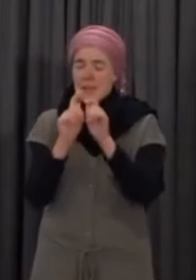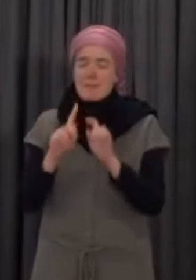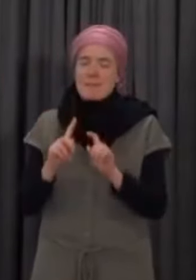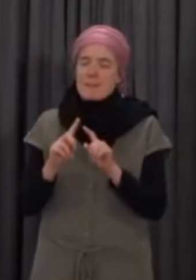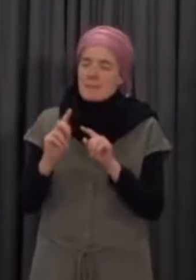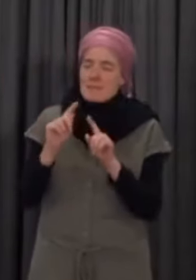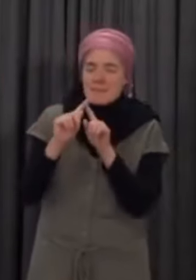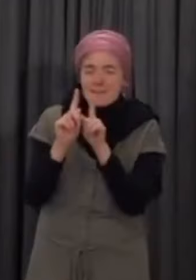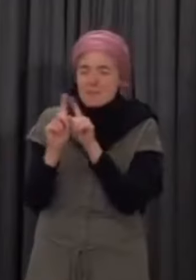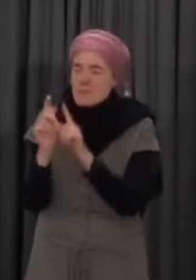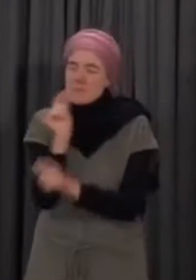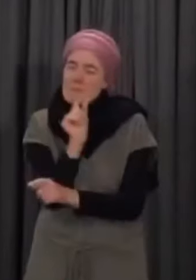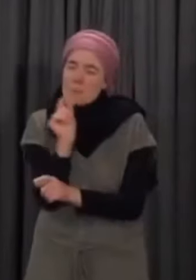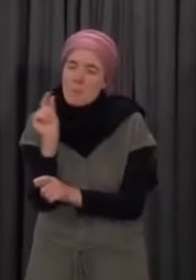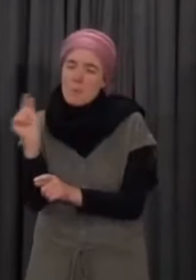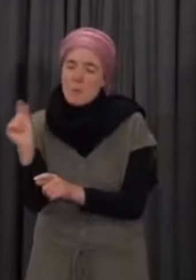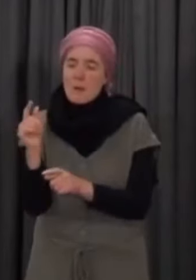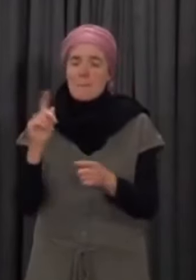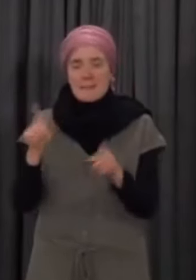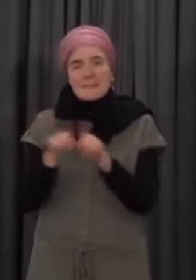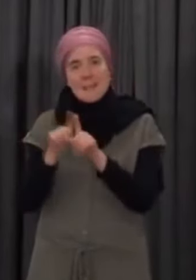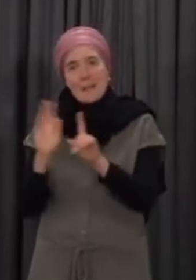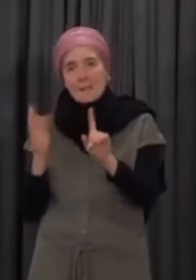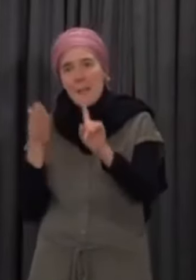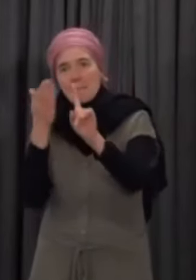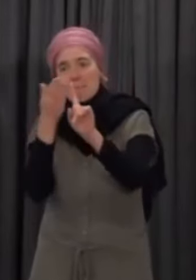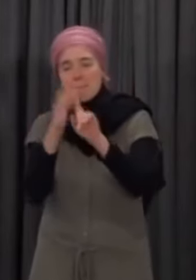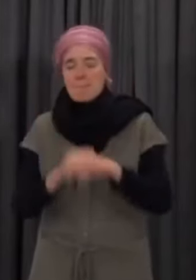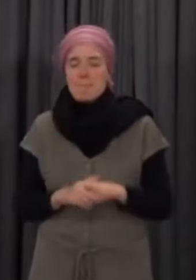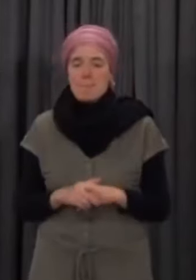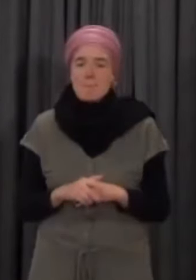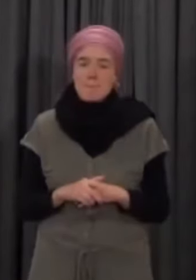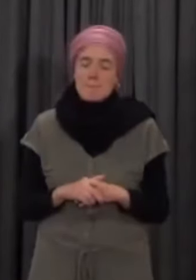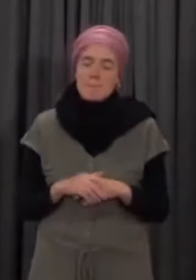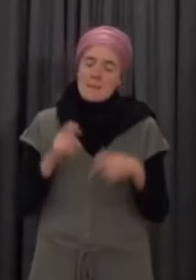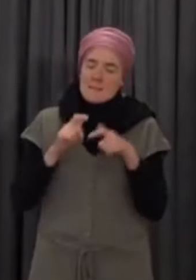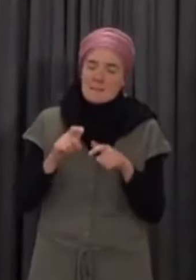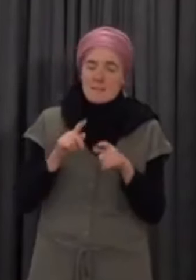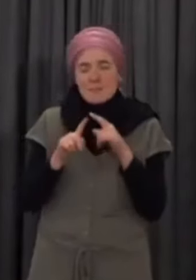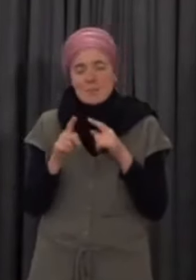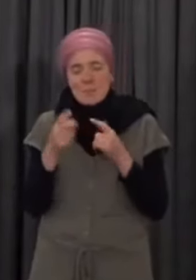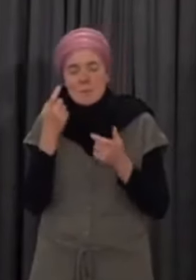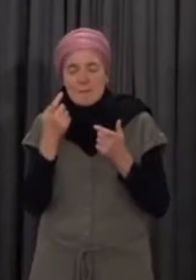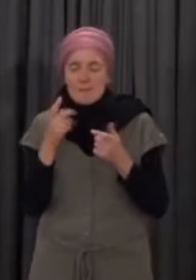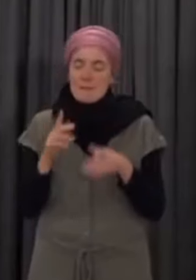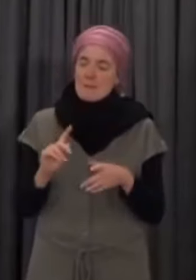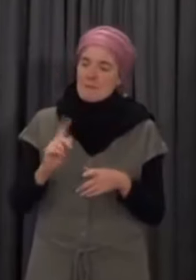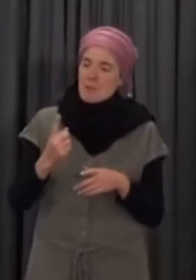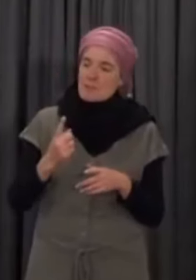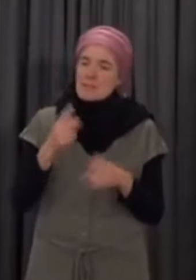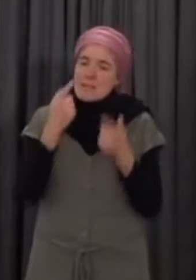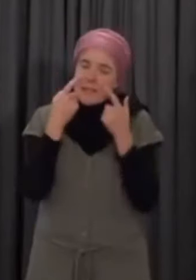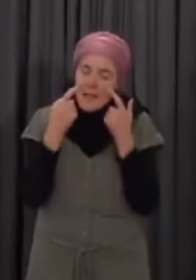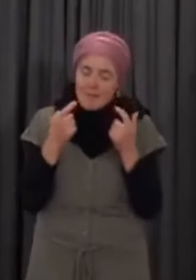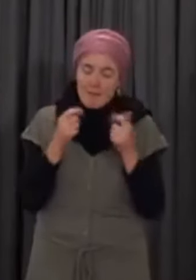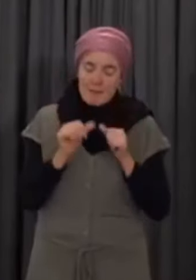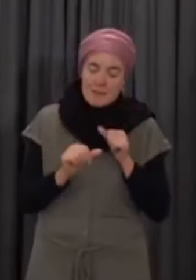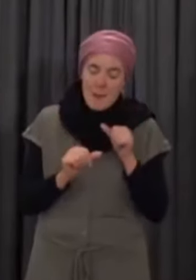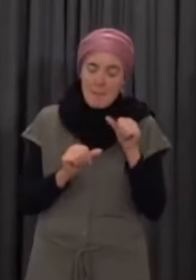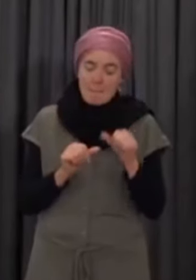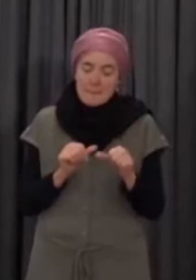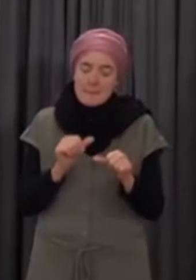direction. They are all about trying to find those first cautious steps that we can take to begin the business of